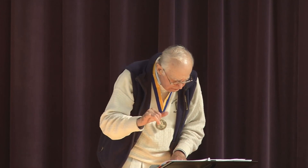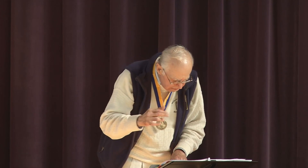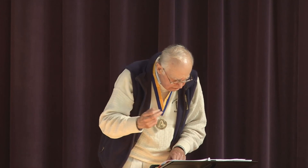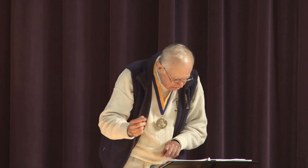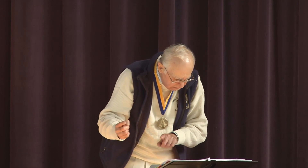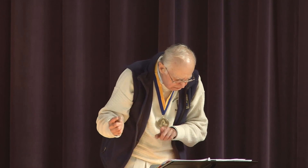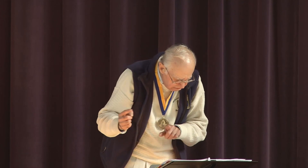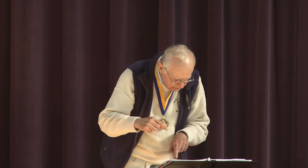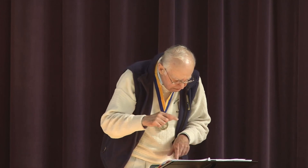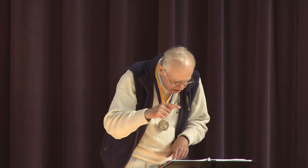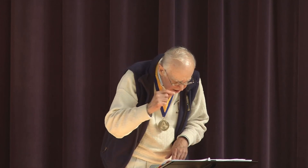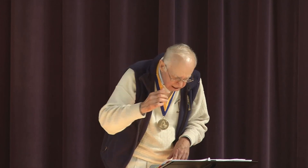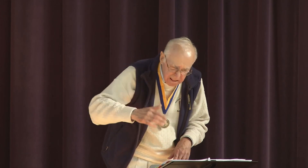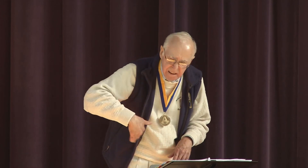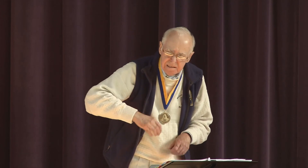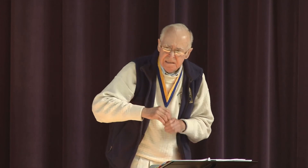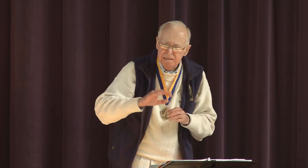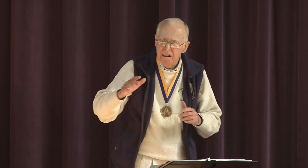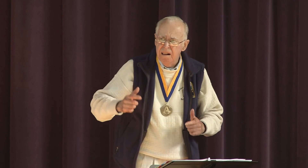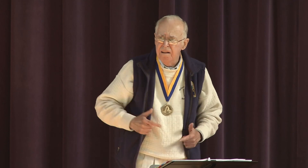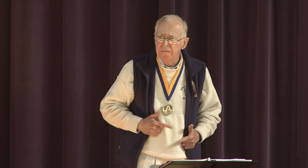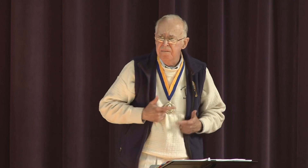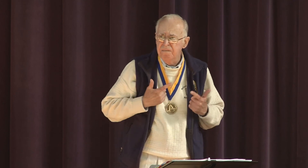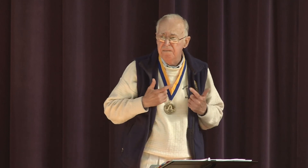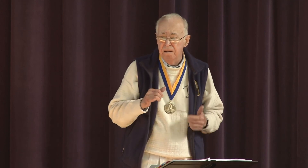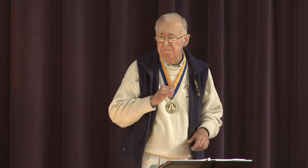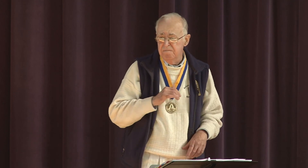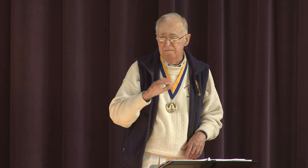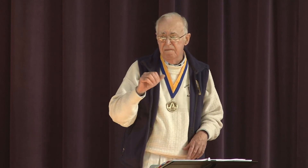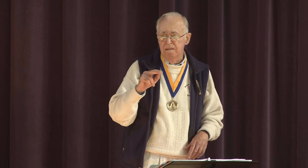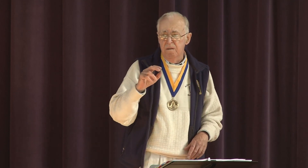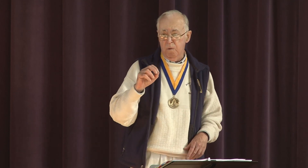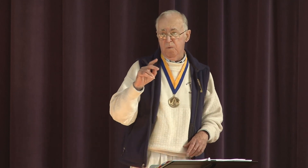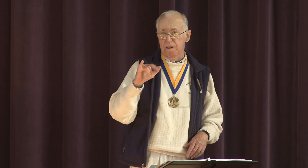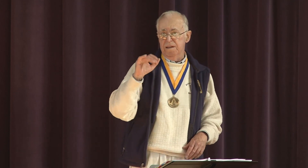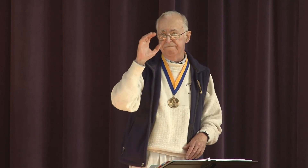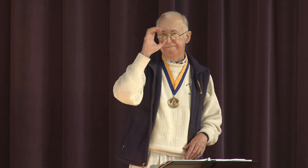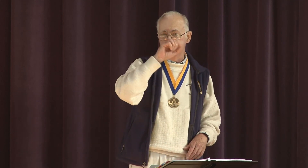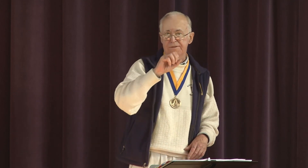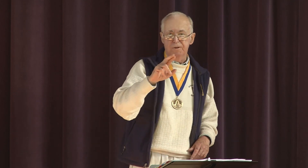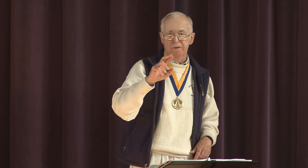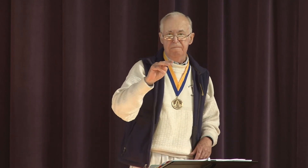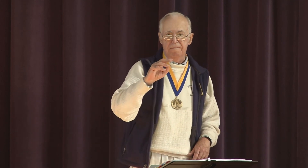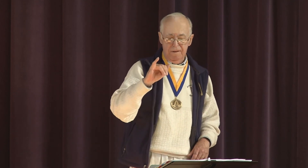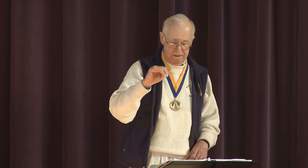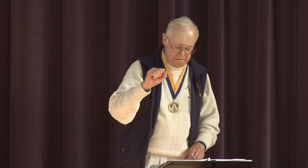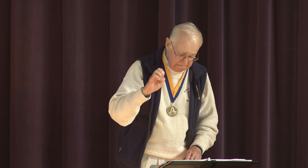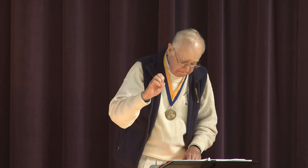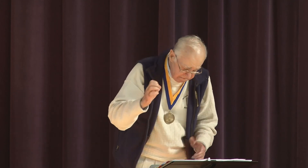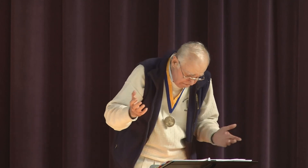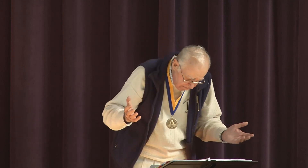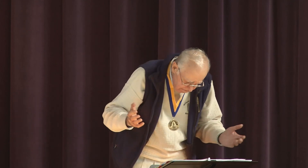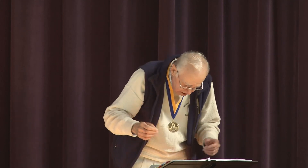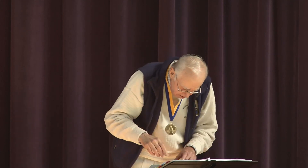If you're curious to know why it was that Frank came to Gallaudet so late in his life, I can only